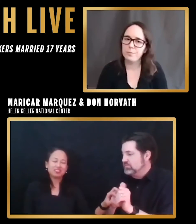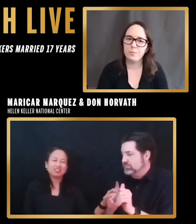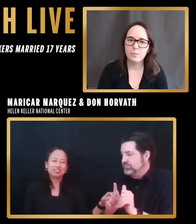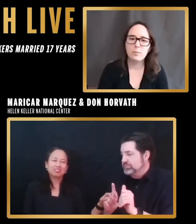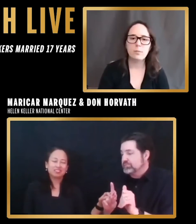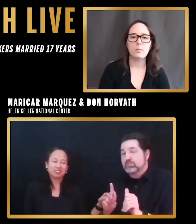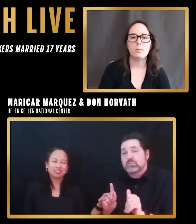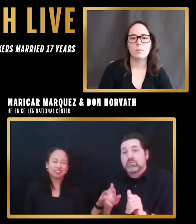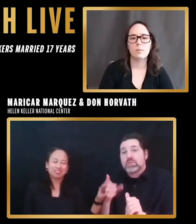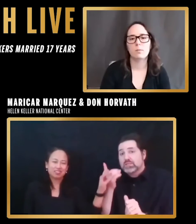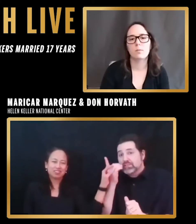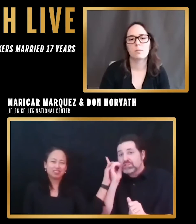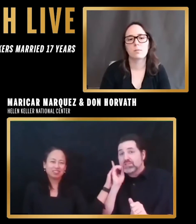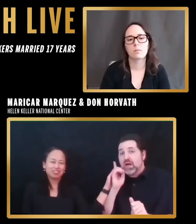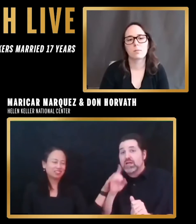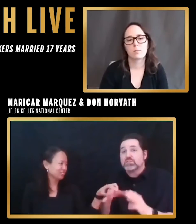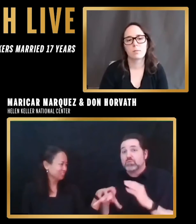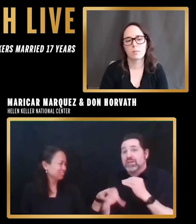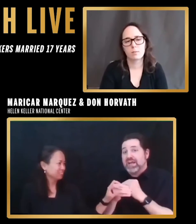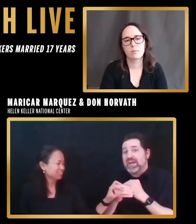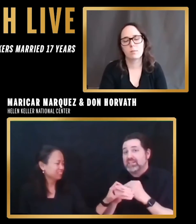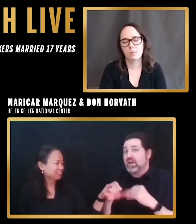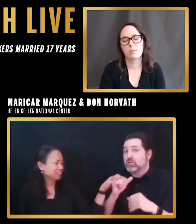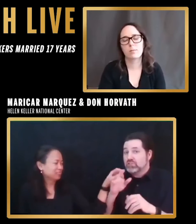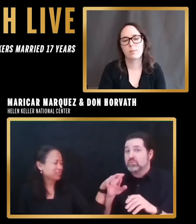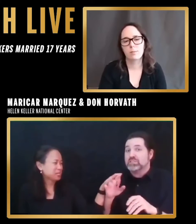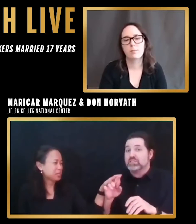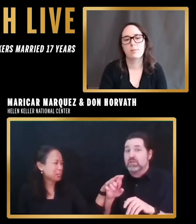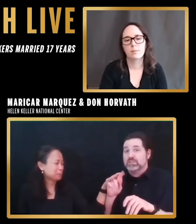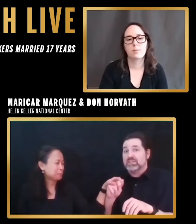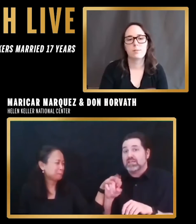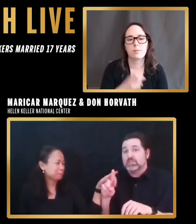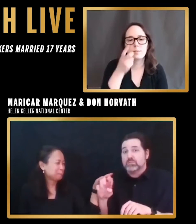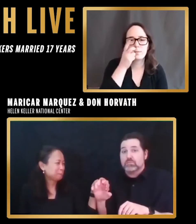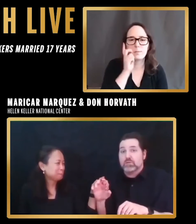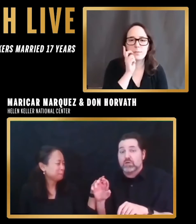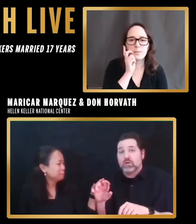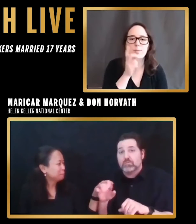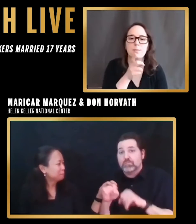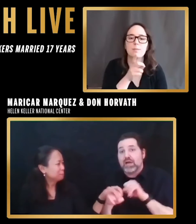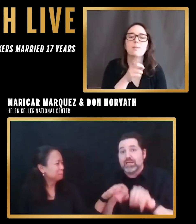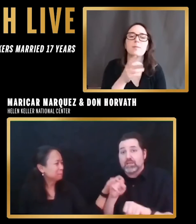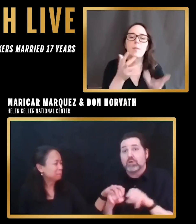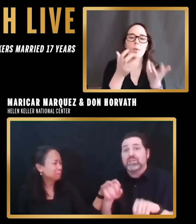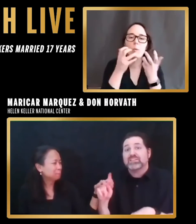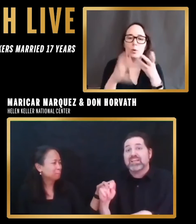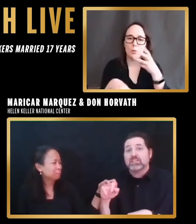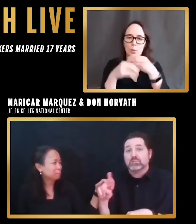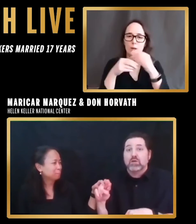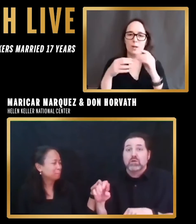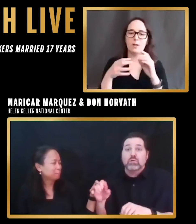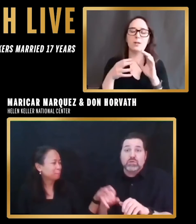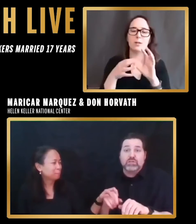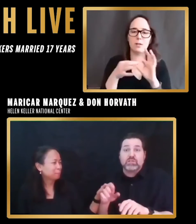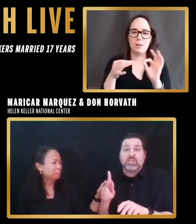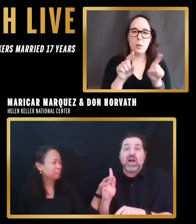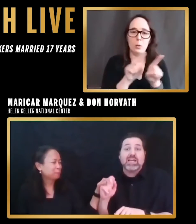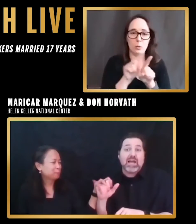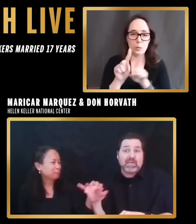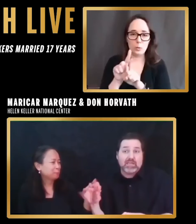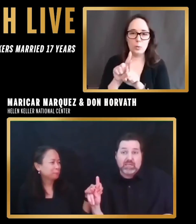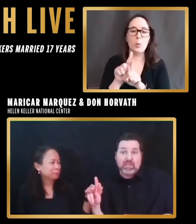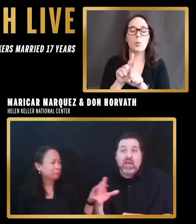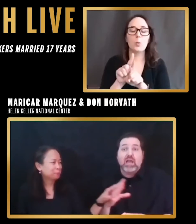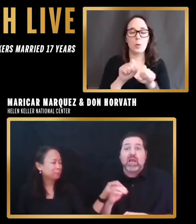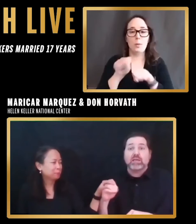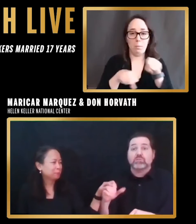bike. This is Don. I just want to add, not only do we tandem bike, but we tandem with the